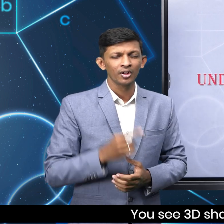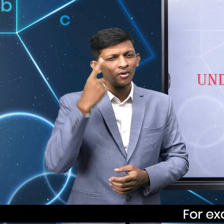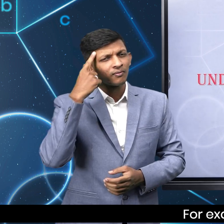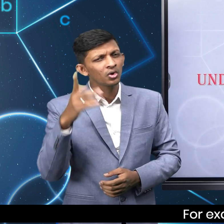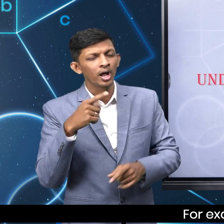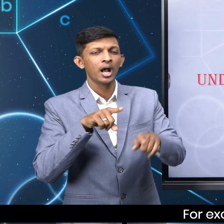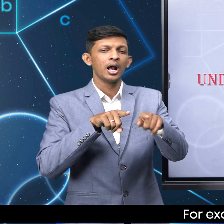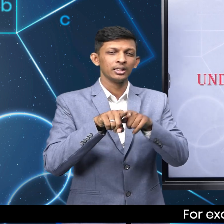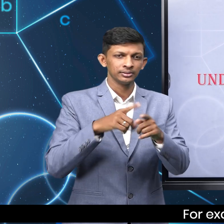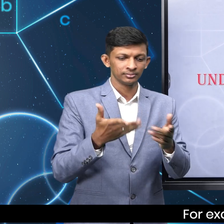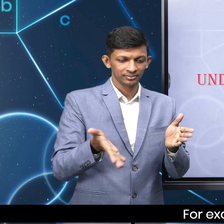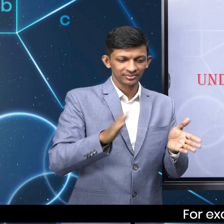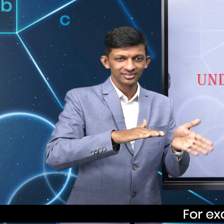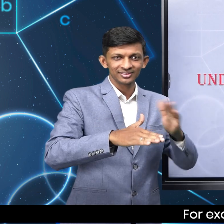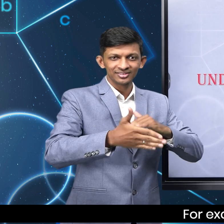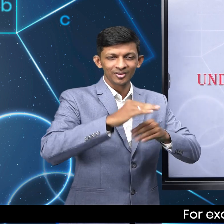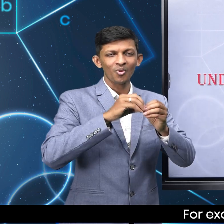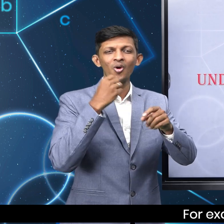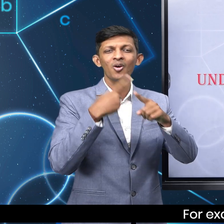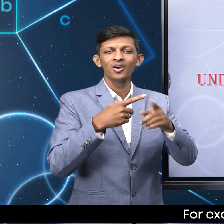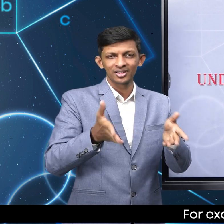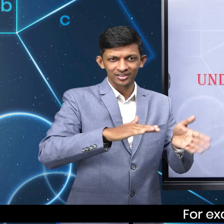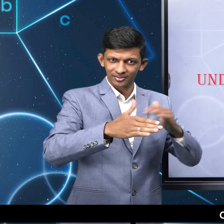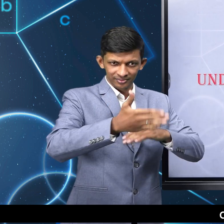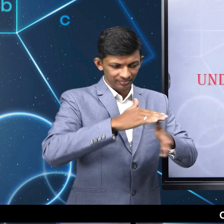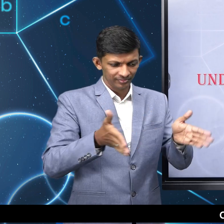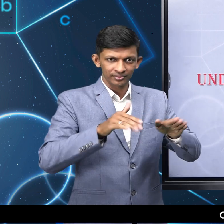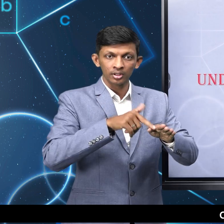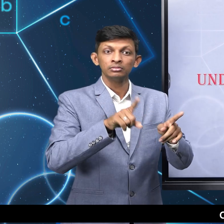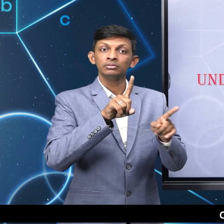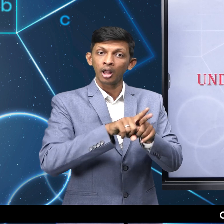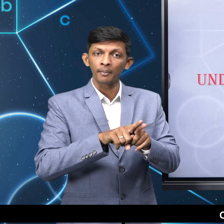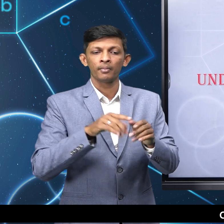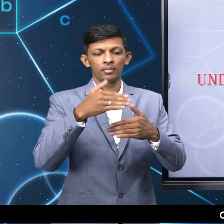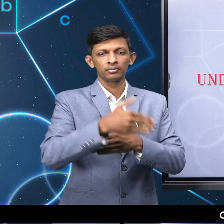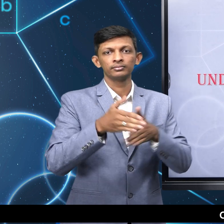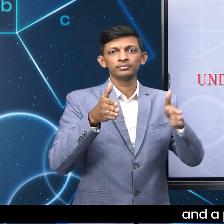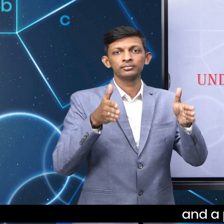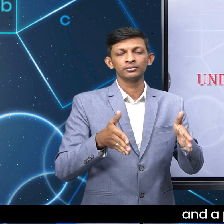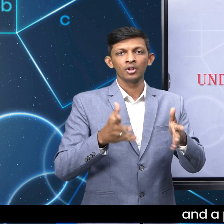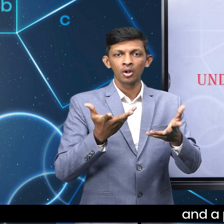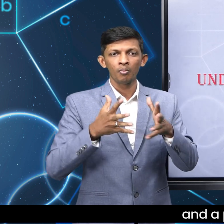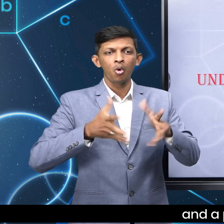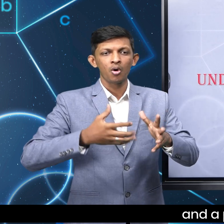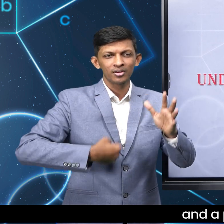For example, a box is a cube, a ball is a sphere, and a pencil is like a